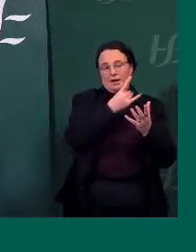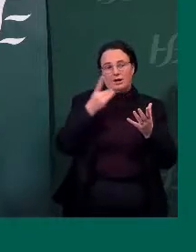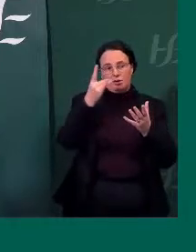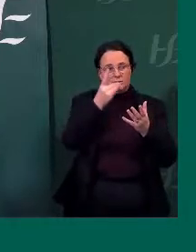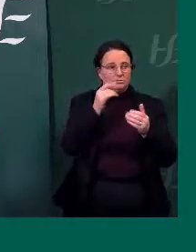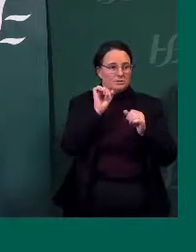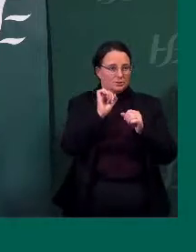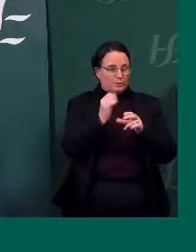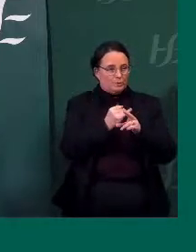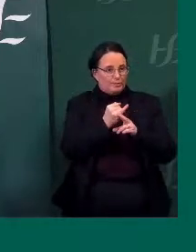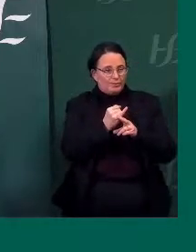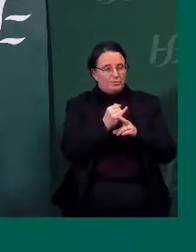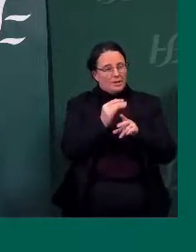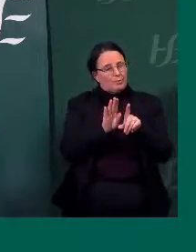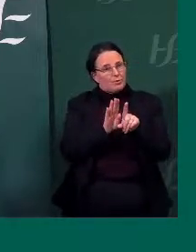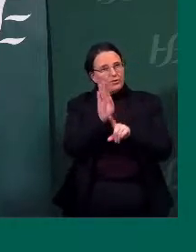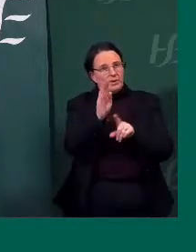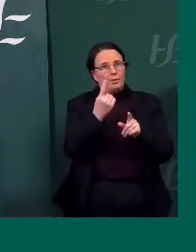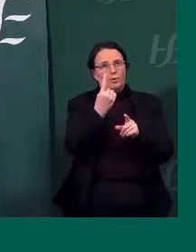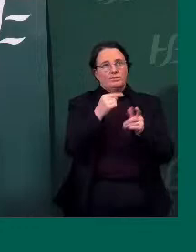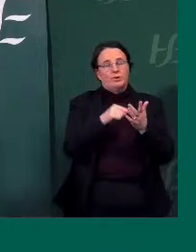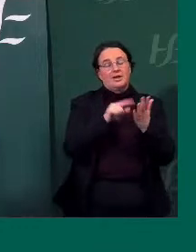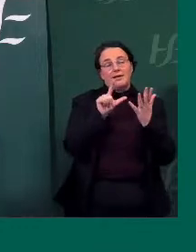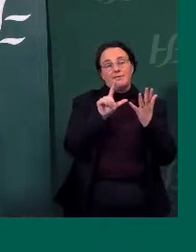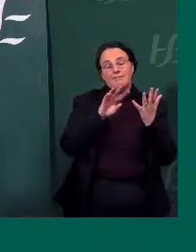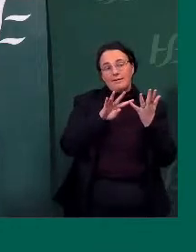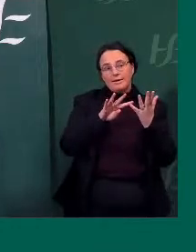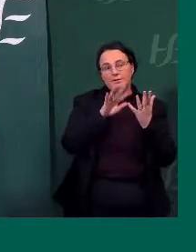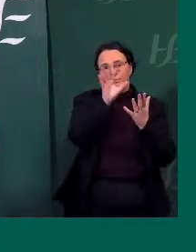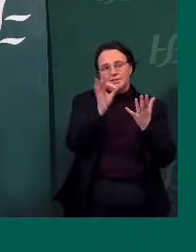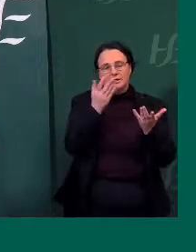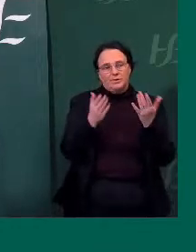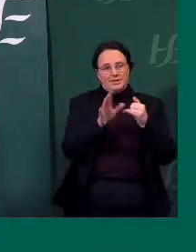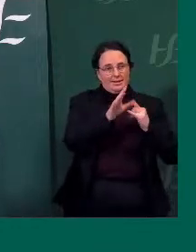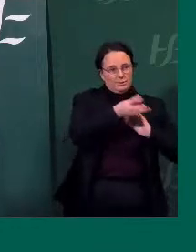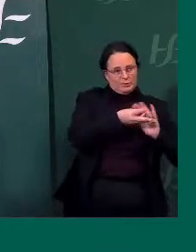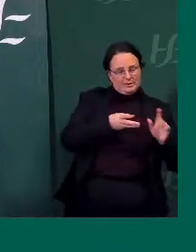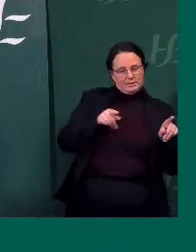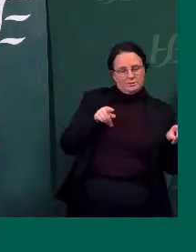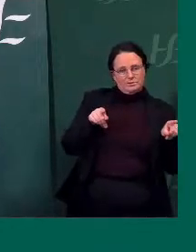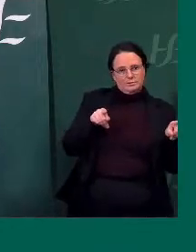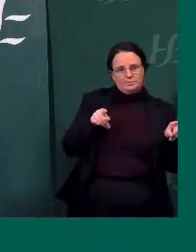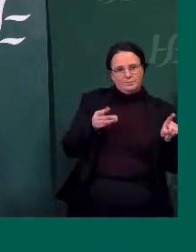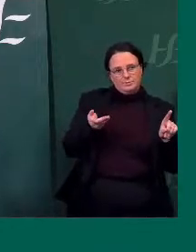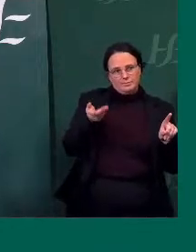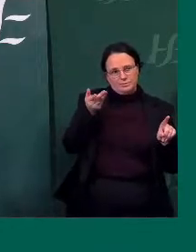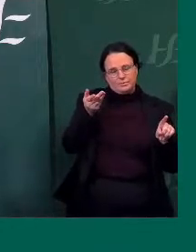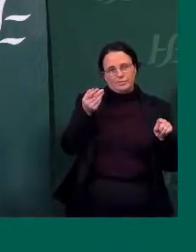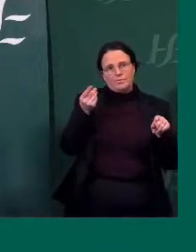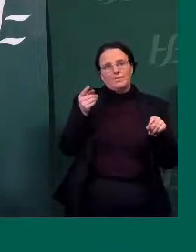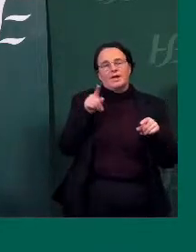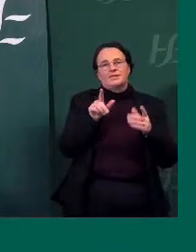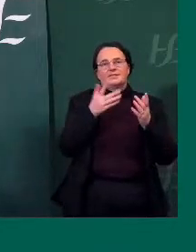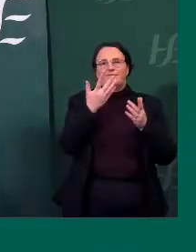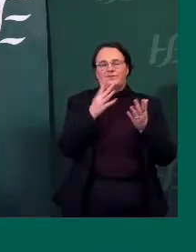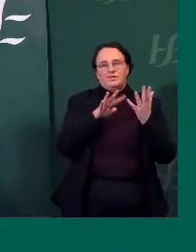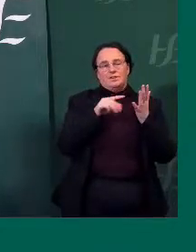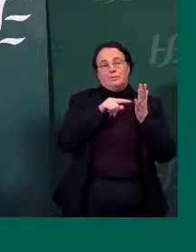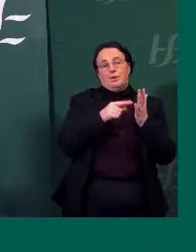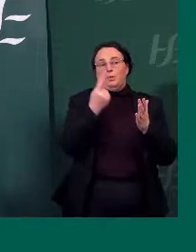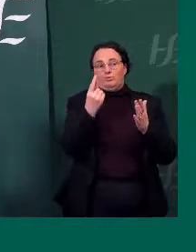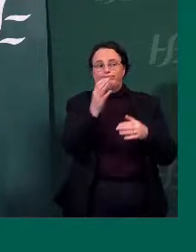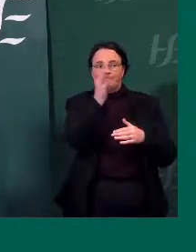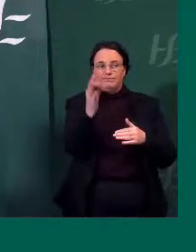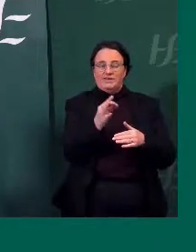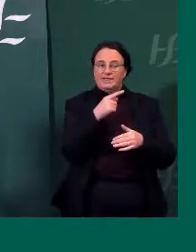time improved also just by 1.9% on last week. And that is now at 59.1%. So again,